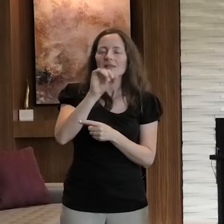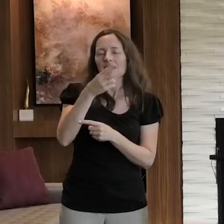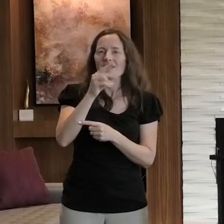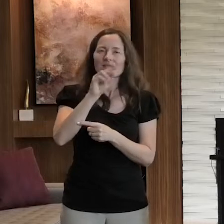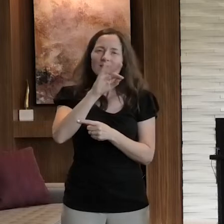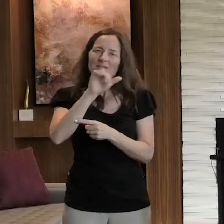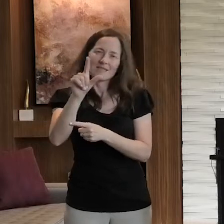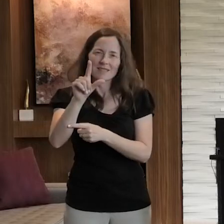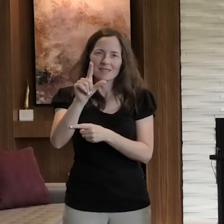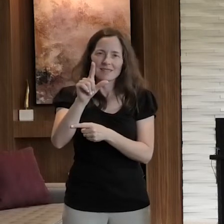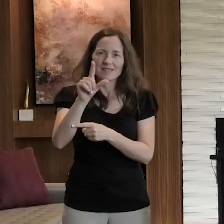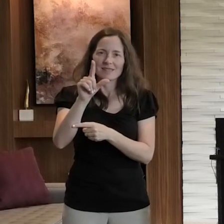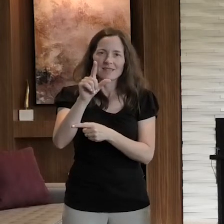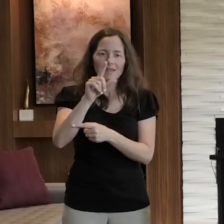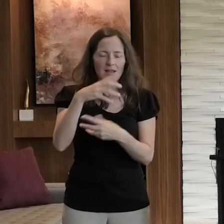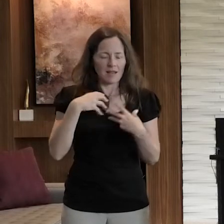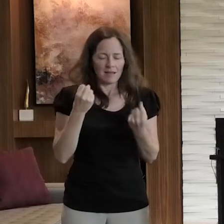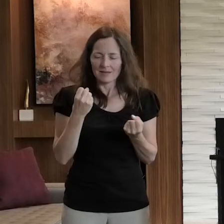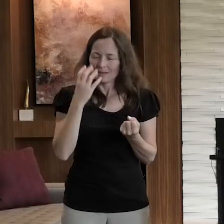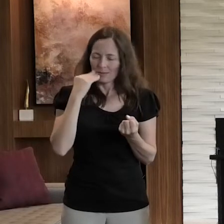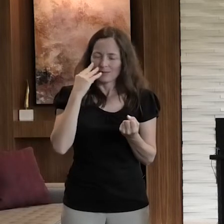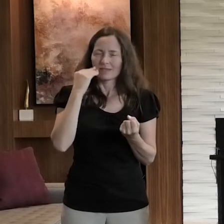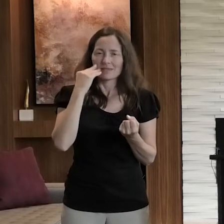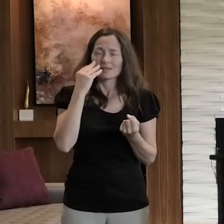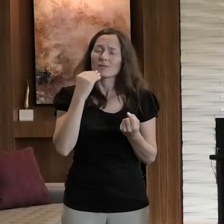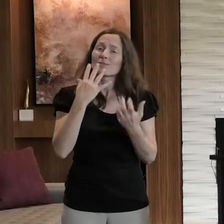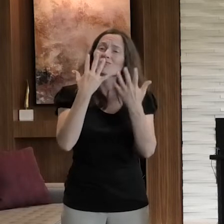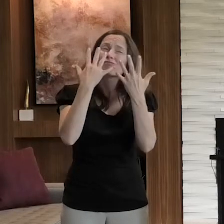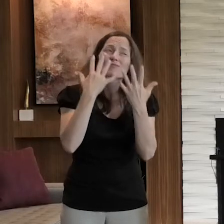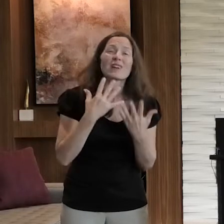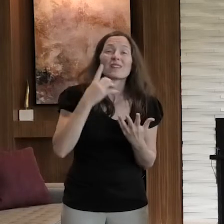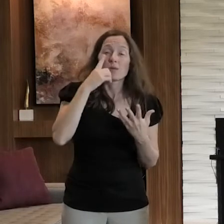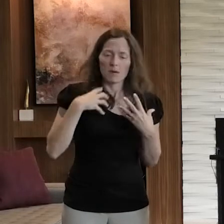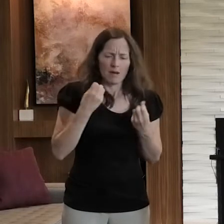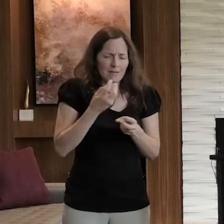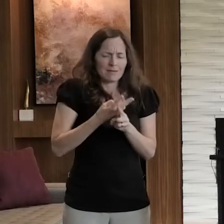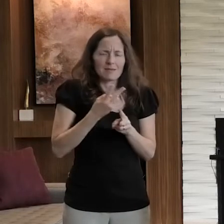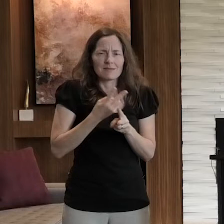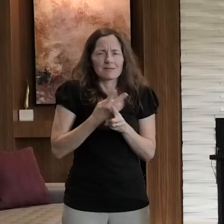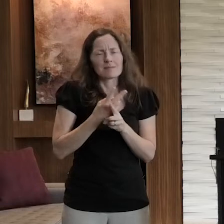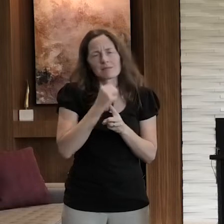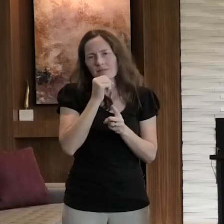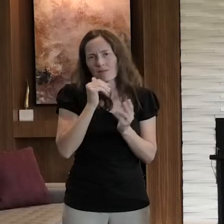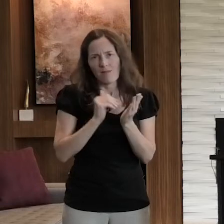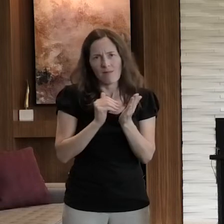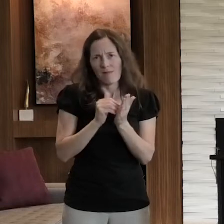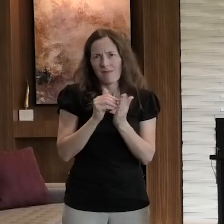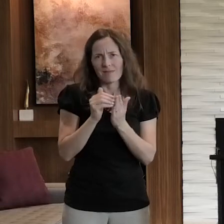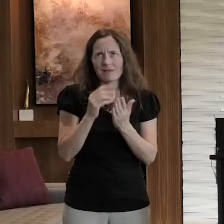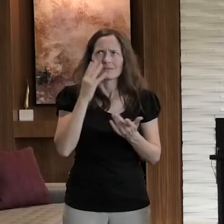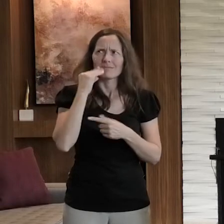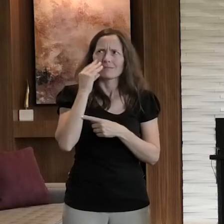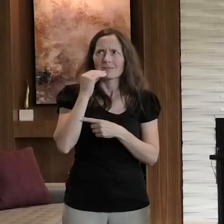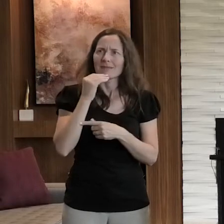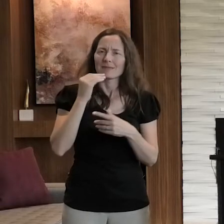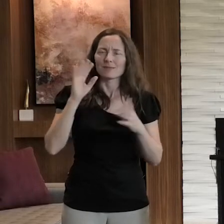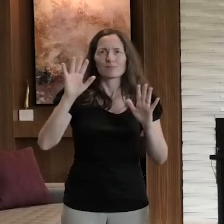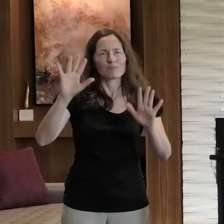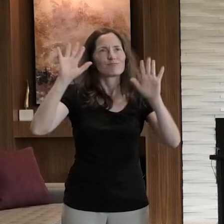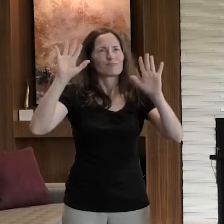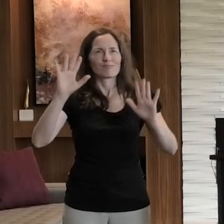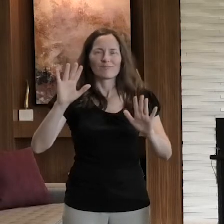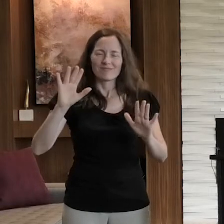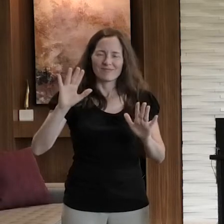healthcare, you don't hear those words coming together in one sentence often enough. And so we have to set lofty ambitions for